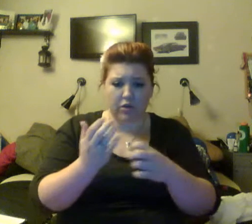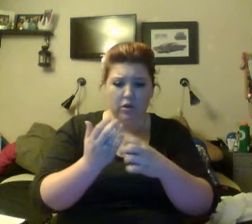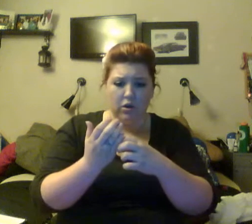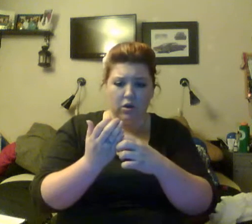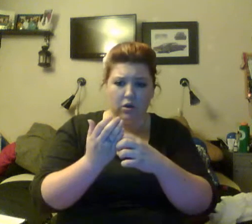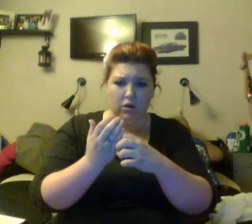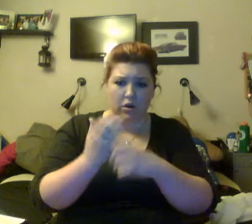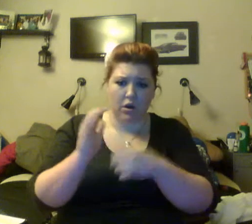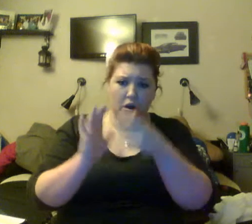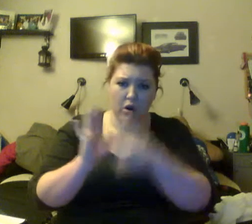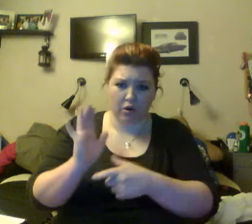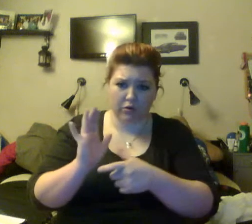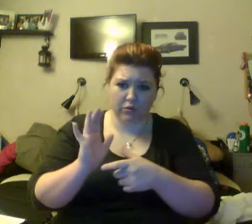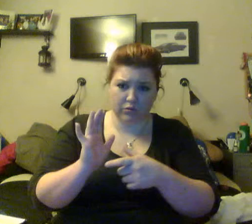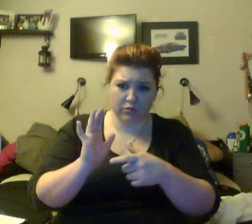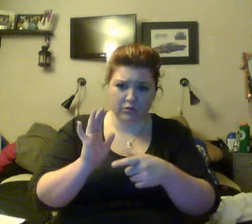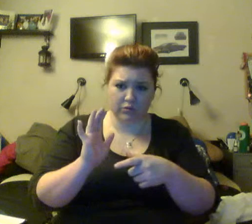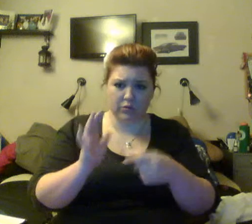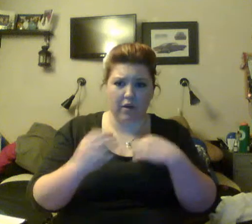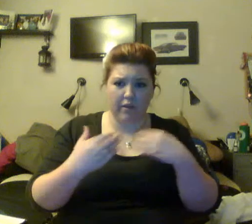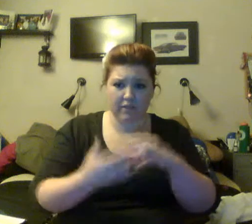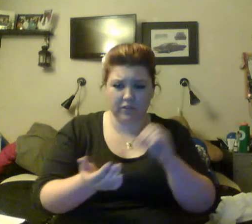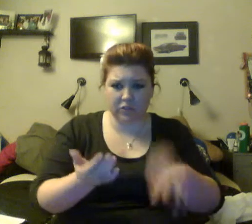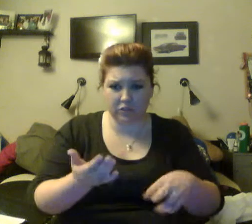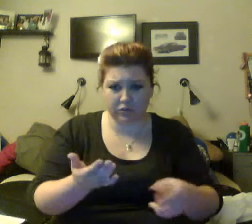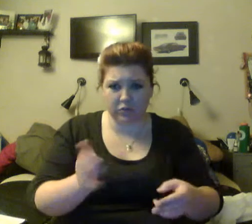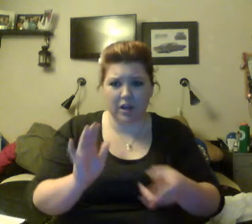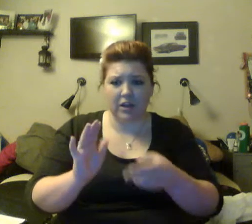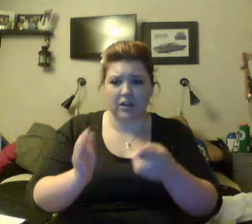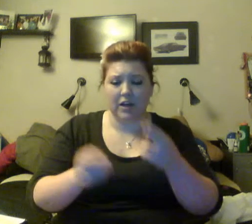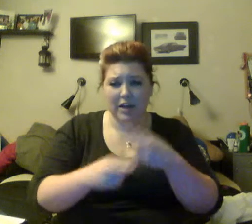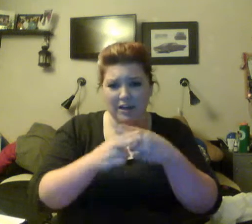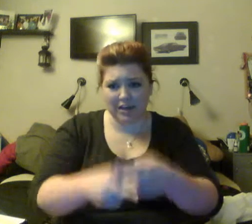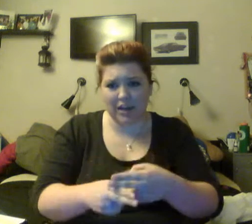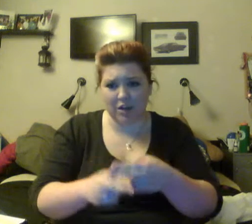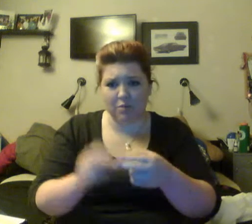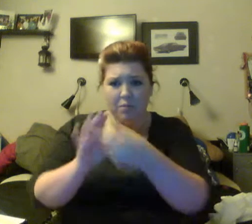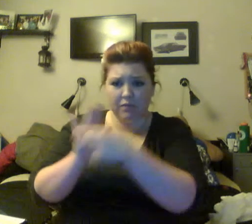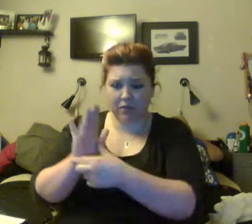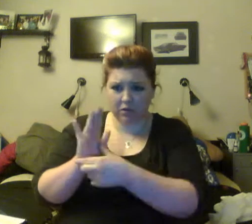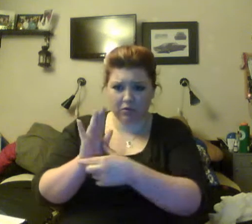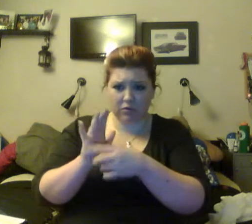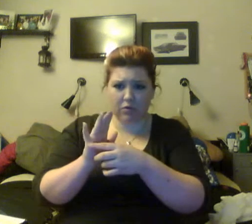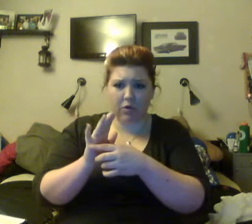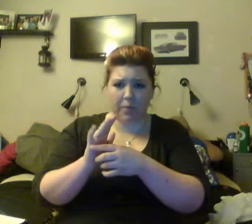of the students write the name of the article and the main idea from their article on the blackboards in the classroom, the author's